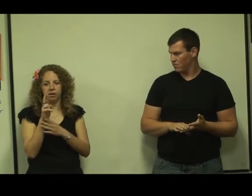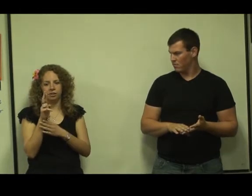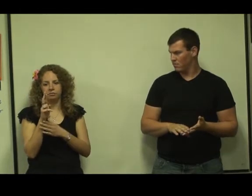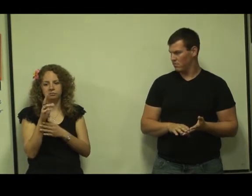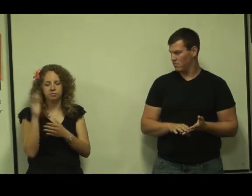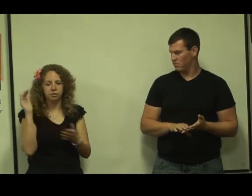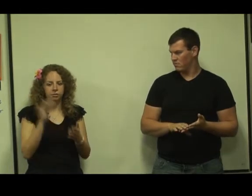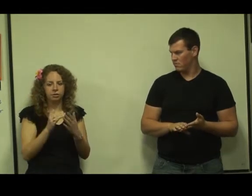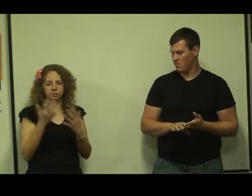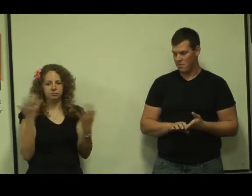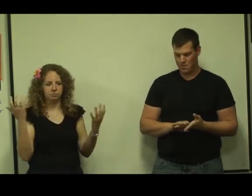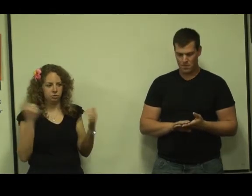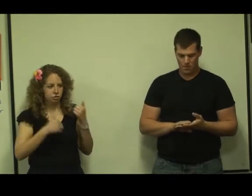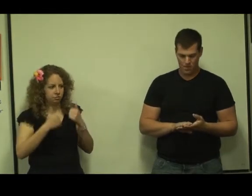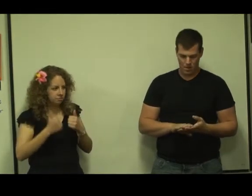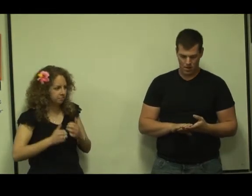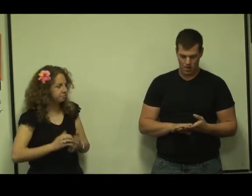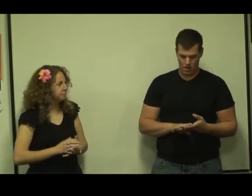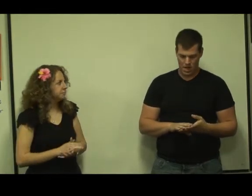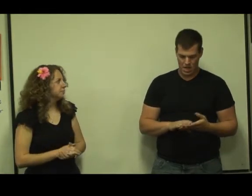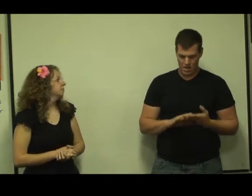or lower? Which?